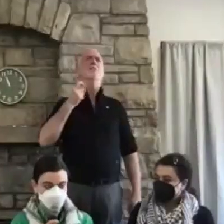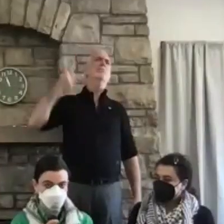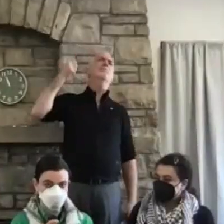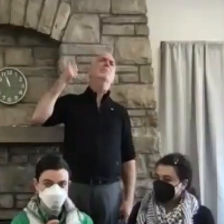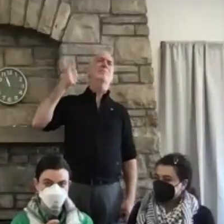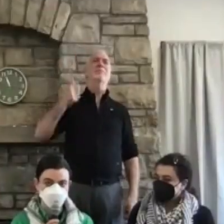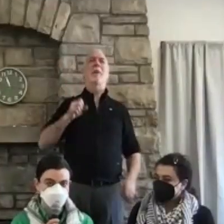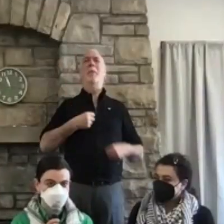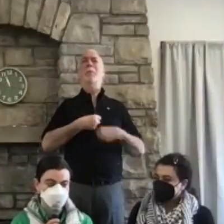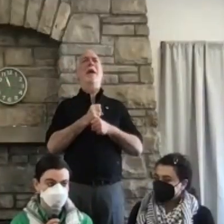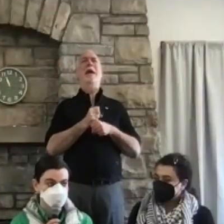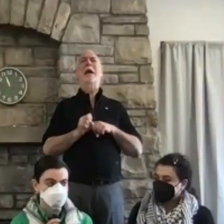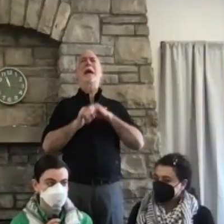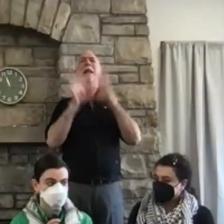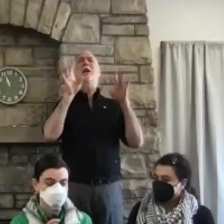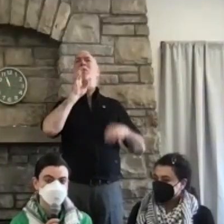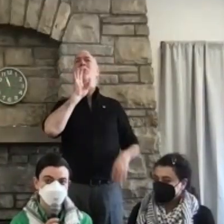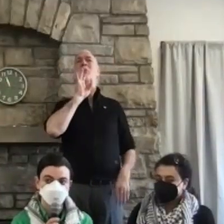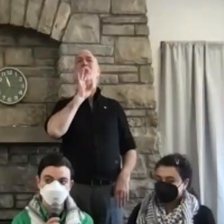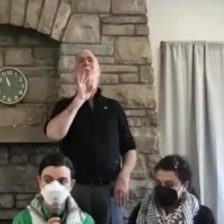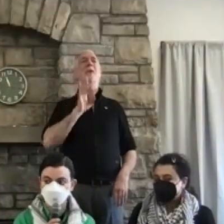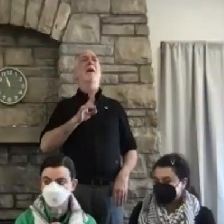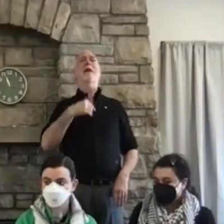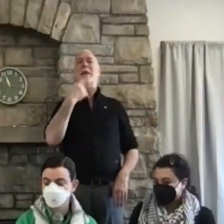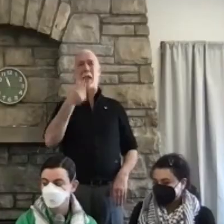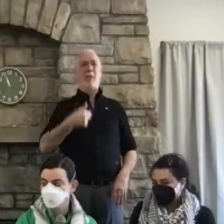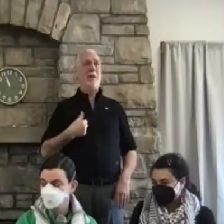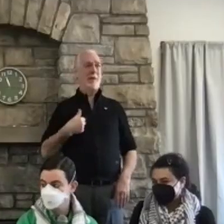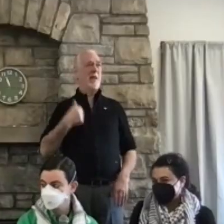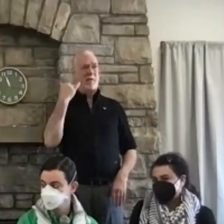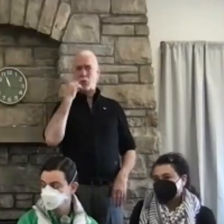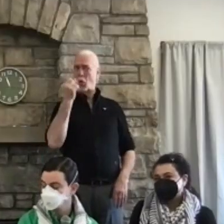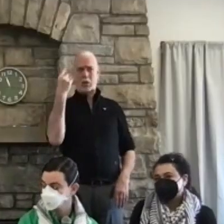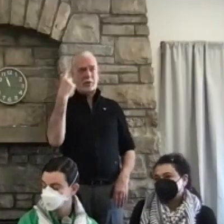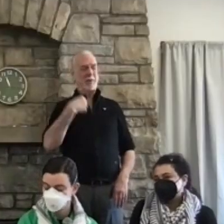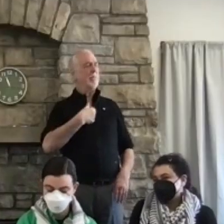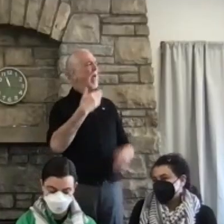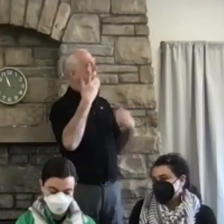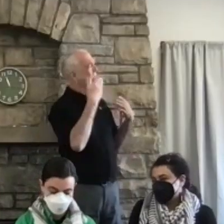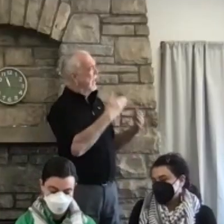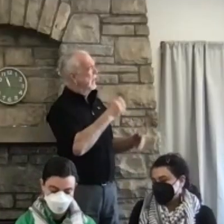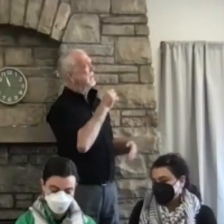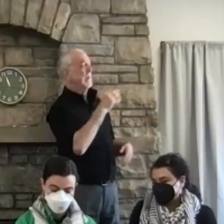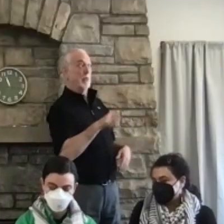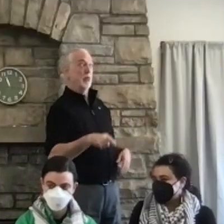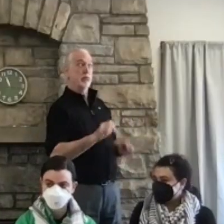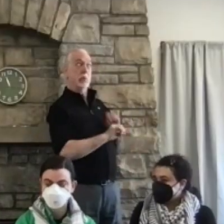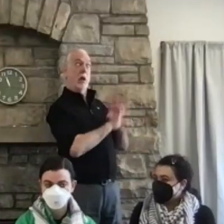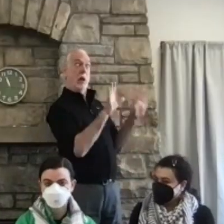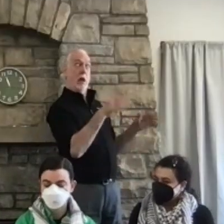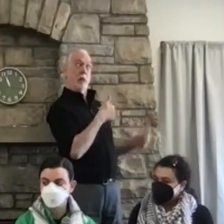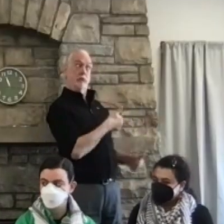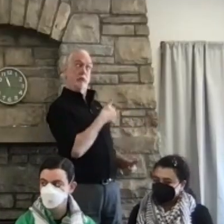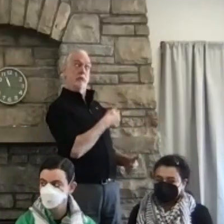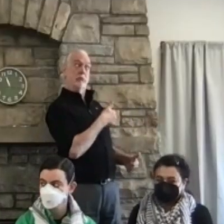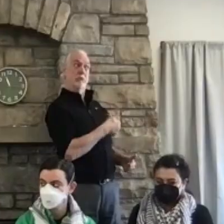well as possible, and please let me know if I need to speak louder or more slowly. Thank you, Sam. You sound pretty clear to me, actually, and then